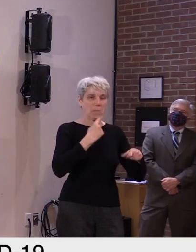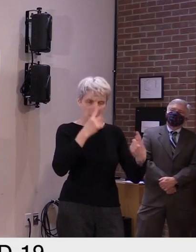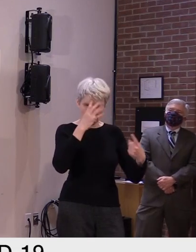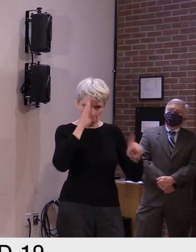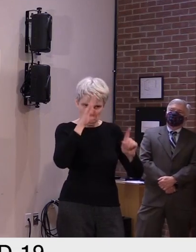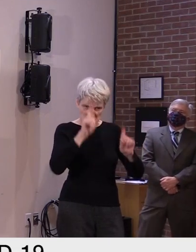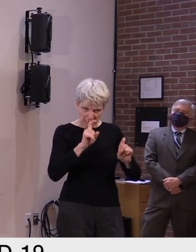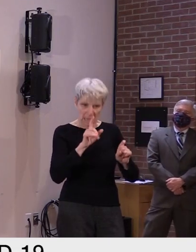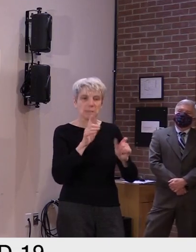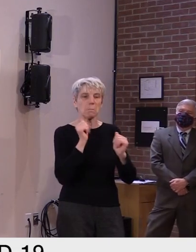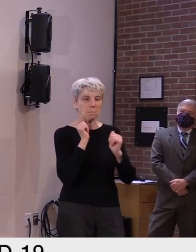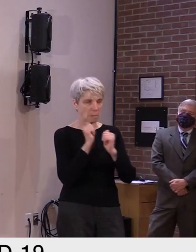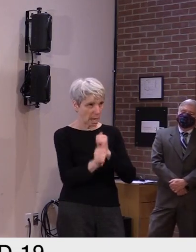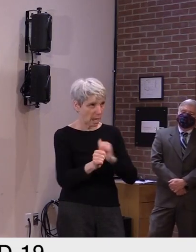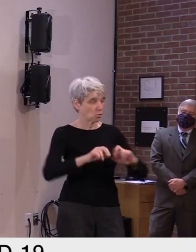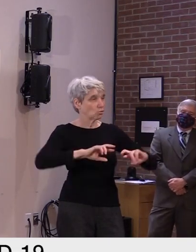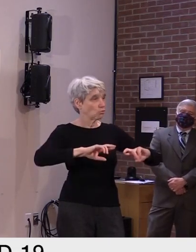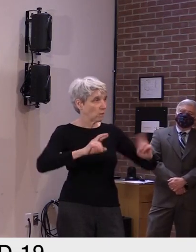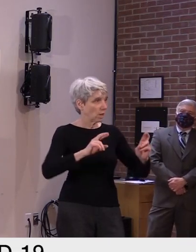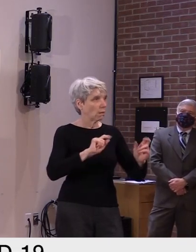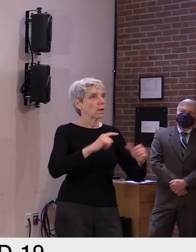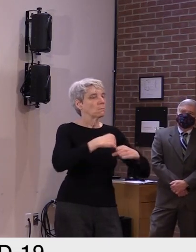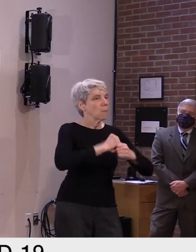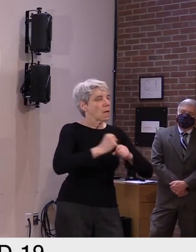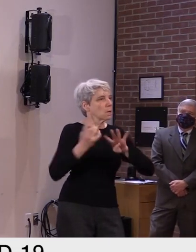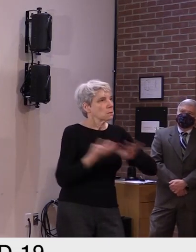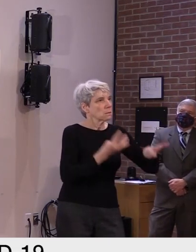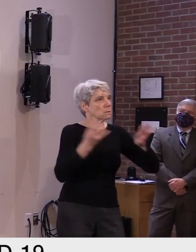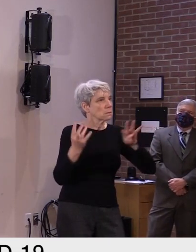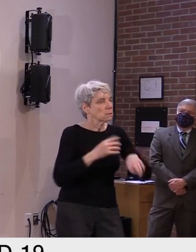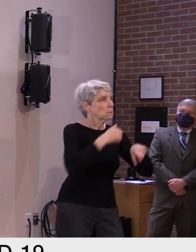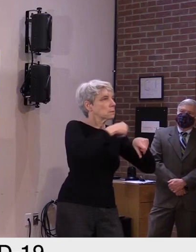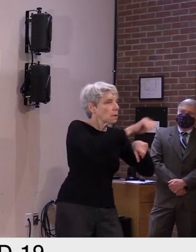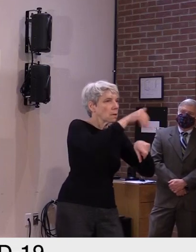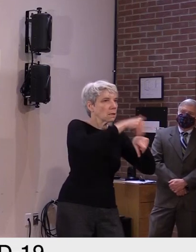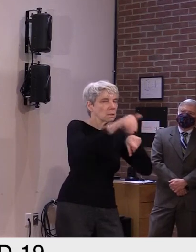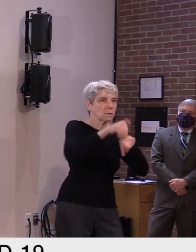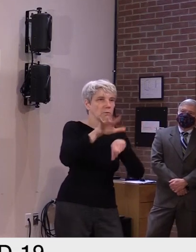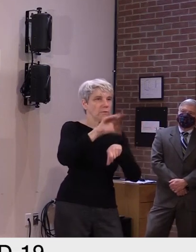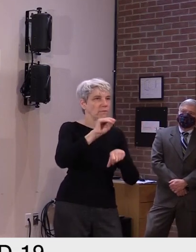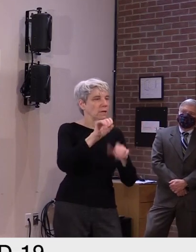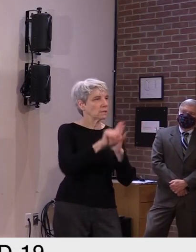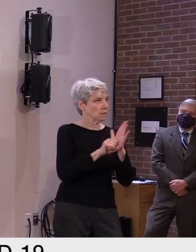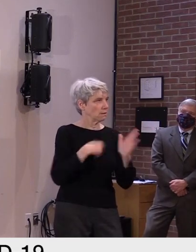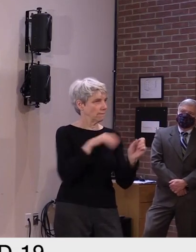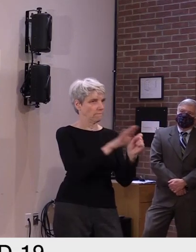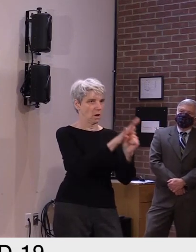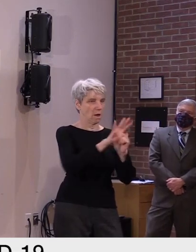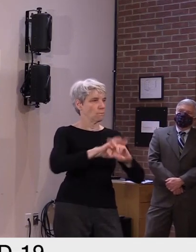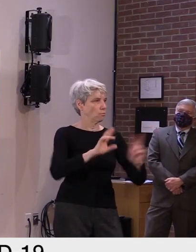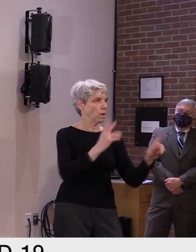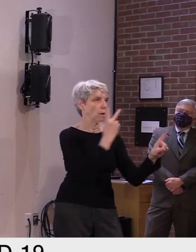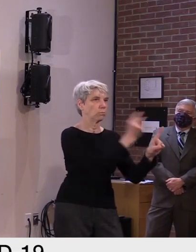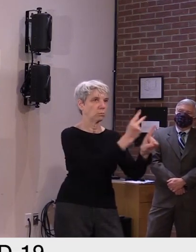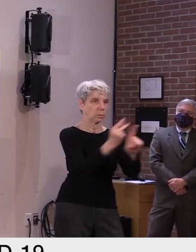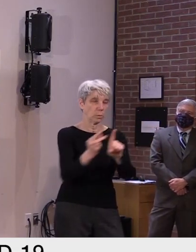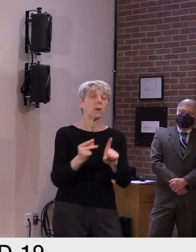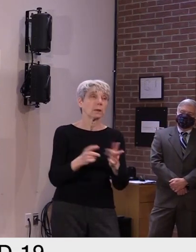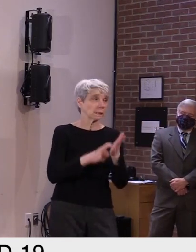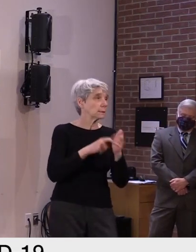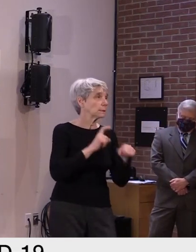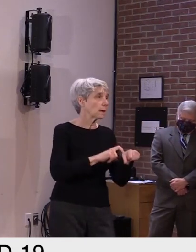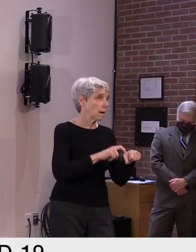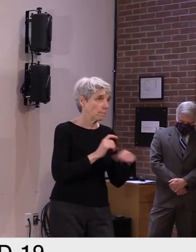to receive enough for everyone. Which brings me back to my point. In the months since COVID-19